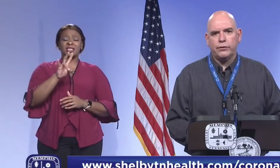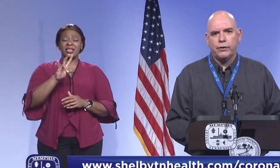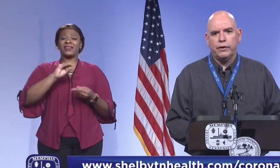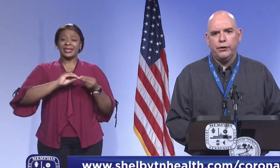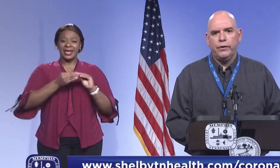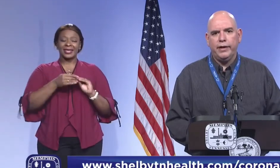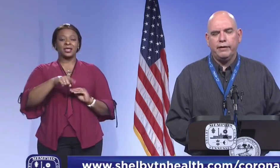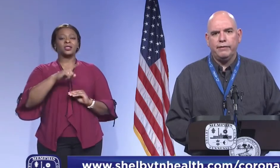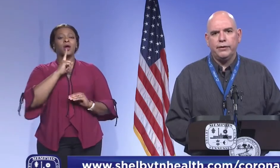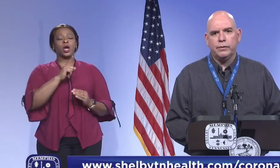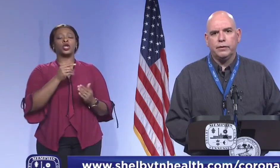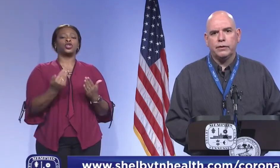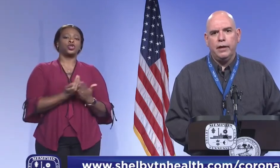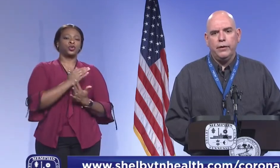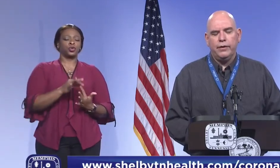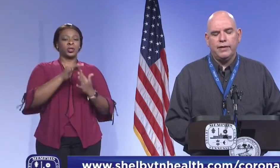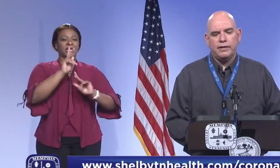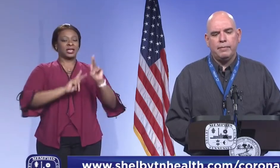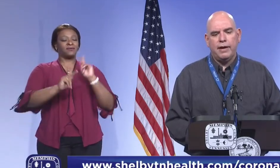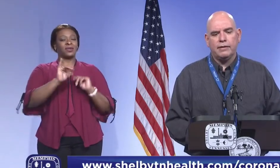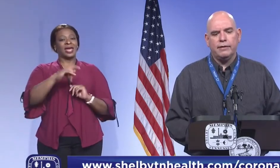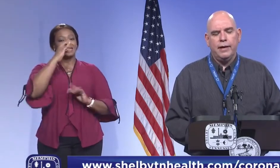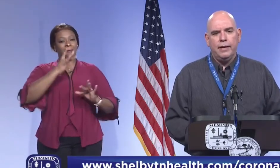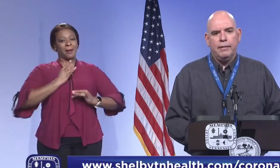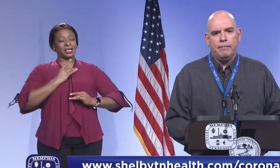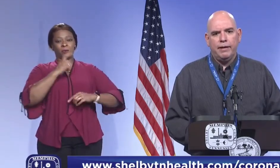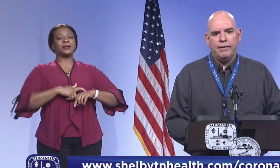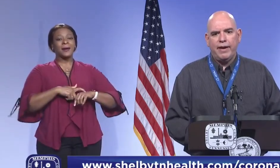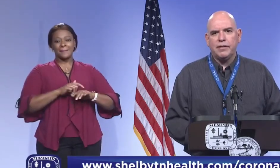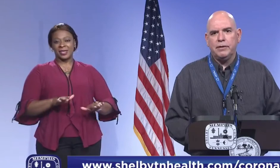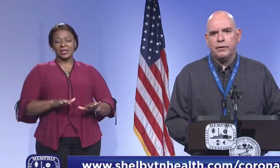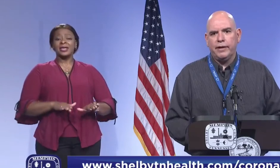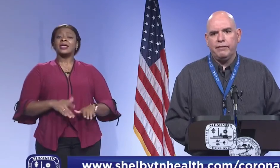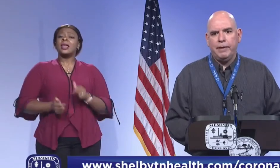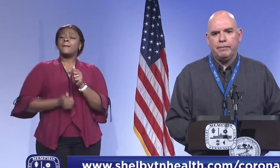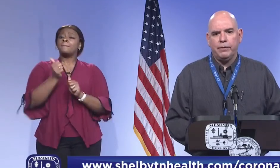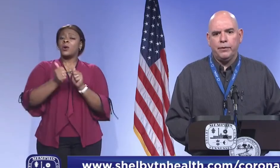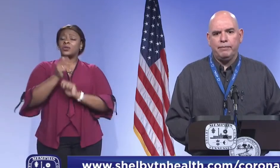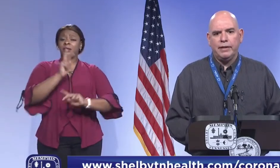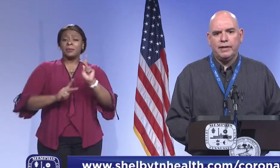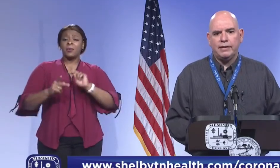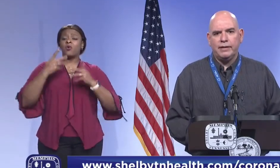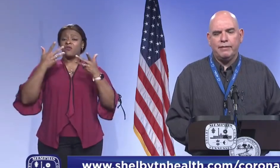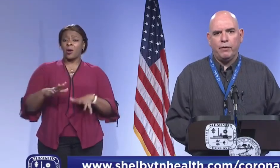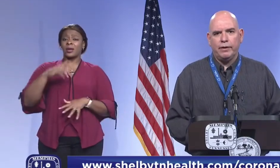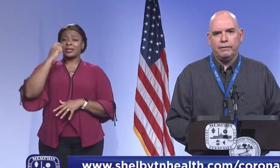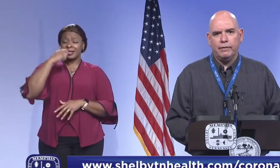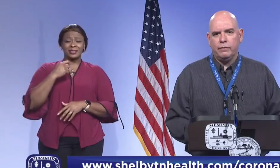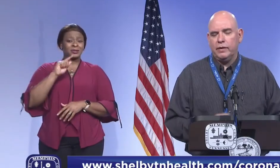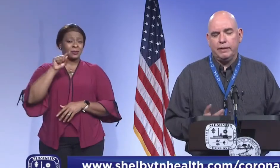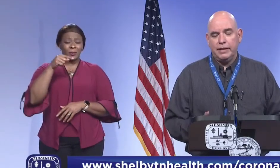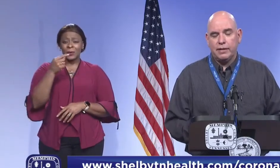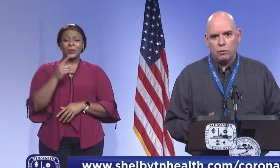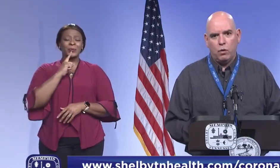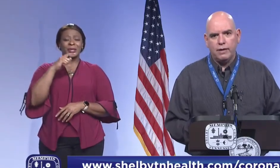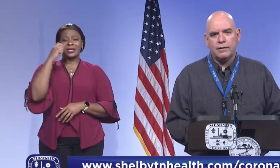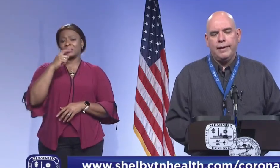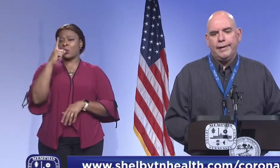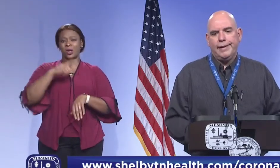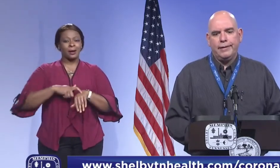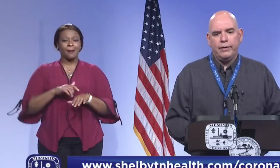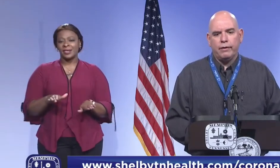those are unique individuals who have tested positive. But the vast majority of people who have been tested have only really been tested